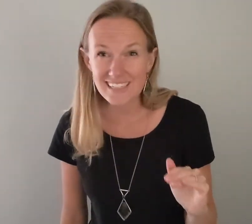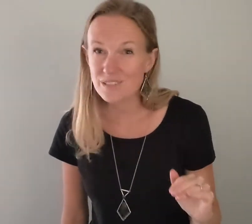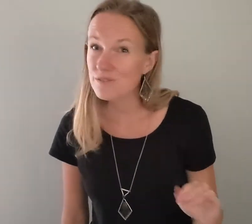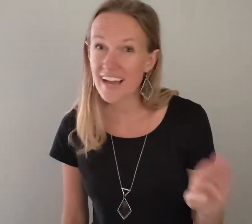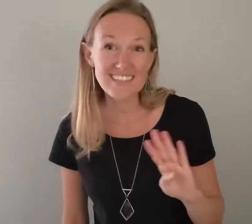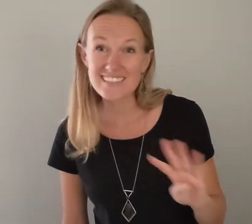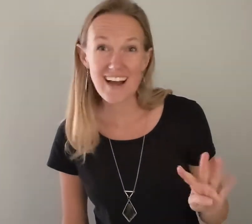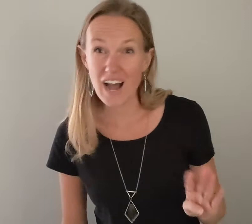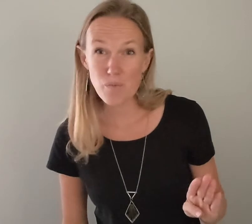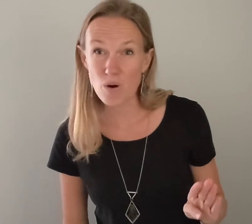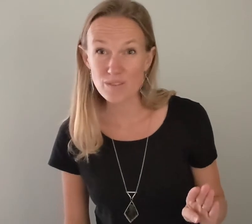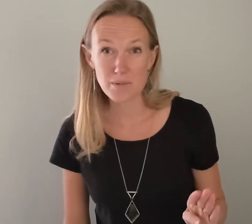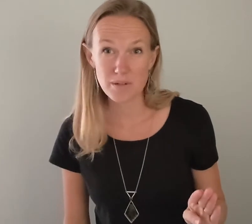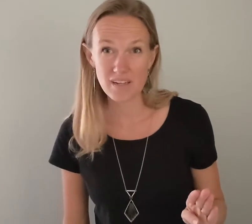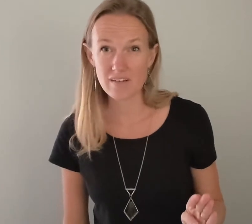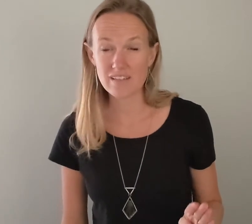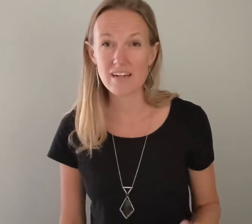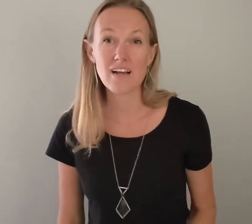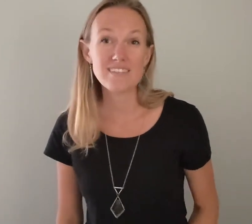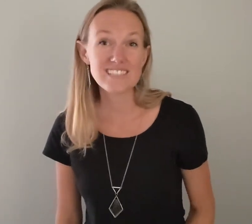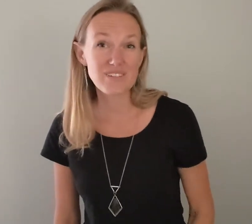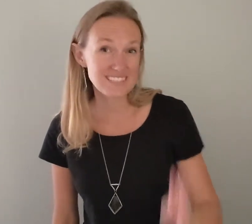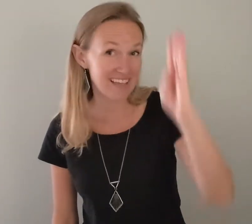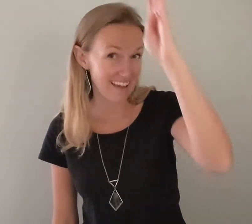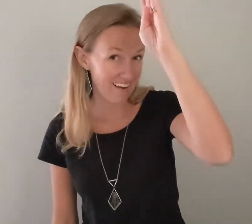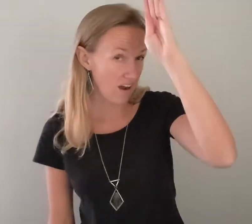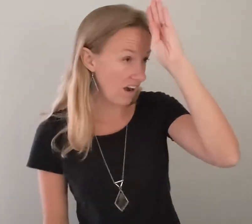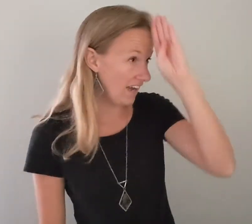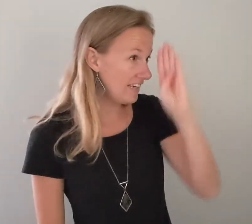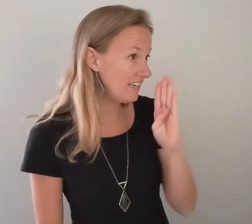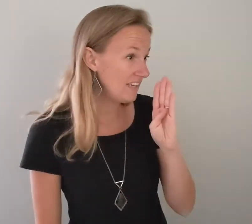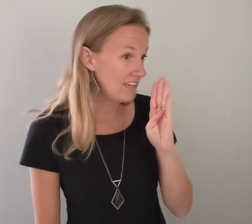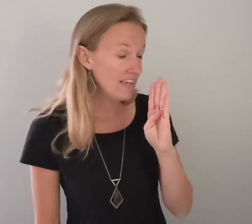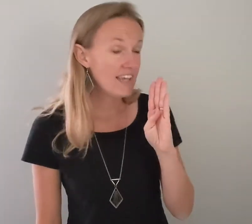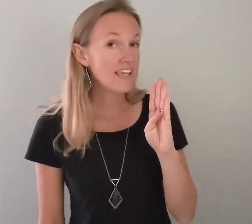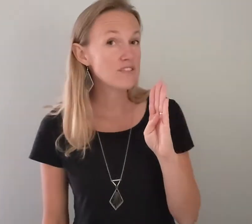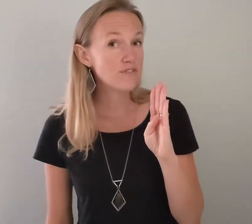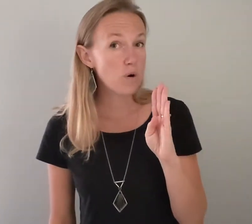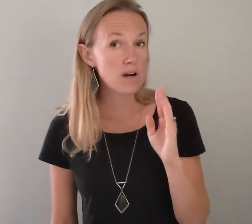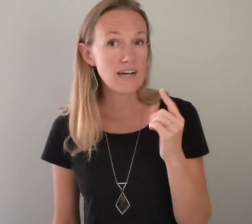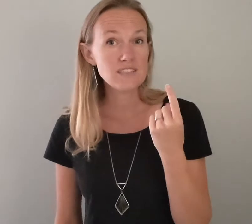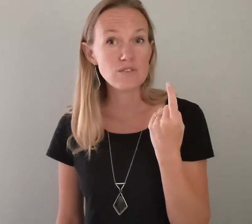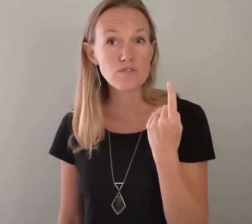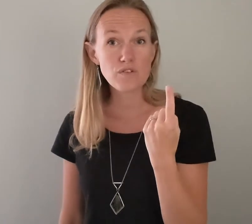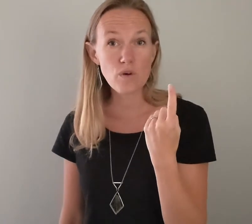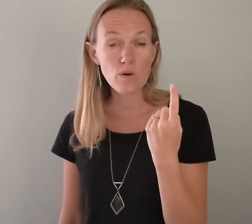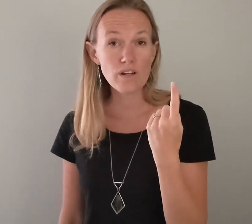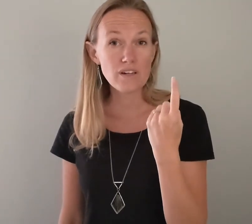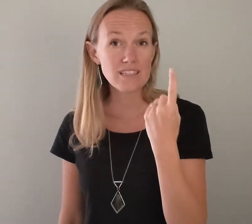gets so fast, I won't be putting our in there. I'm just going to say that God is for us. So for 4, you're gonna take